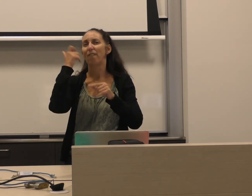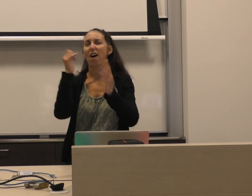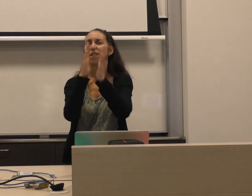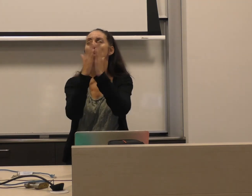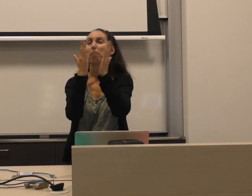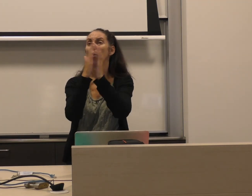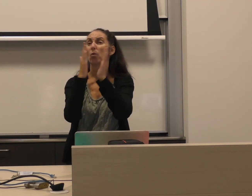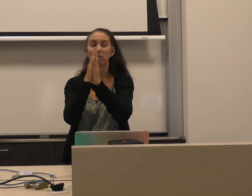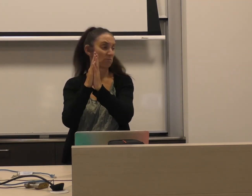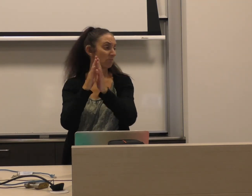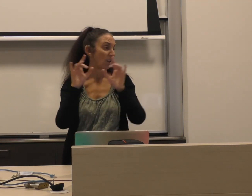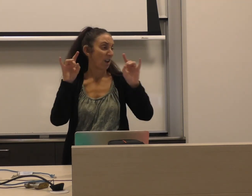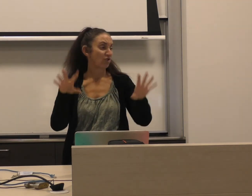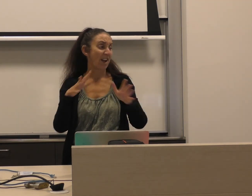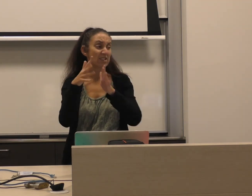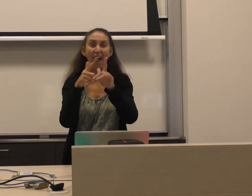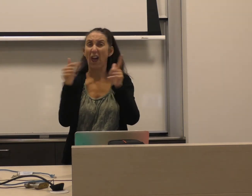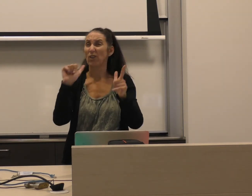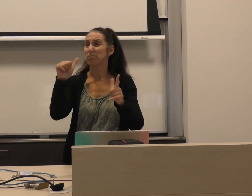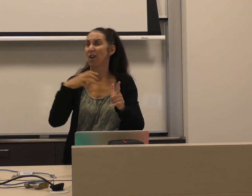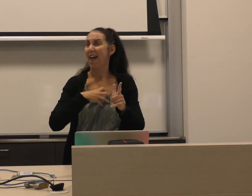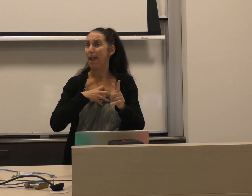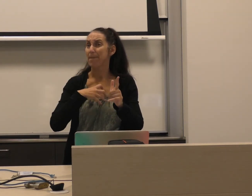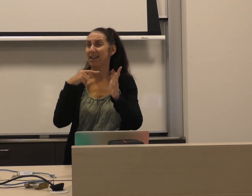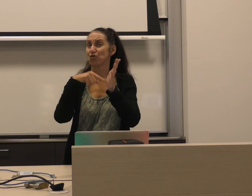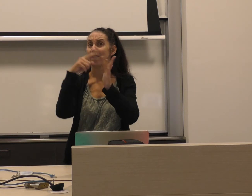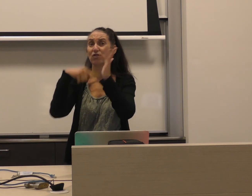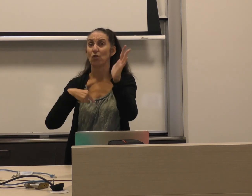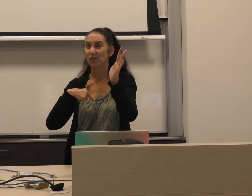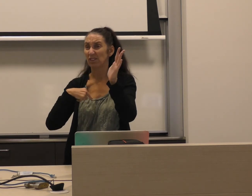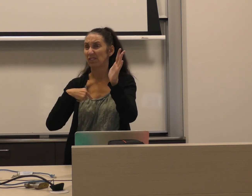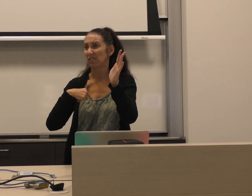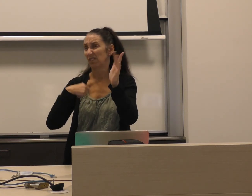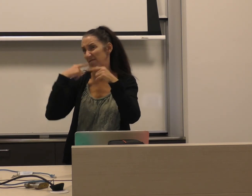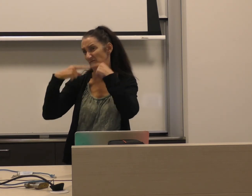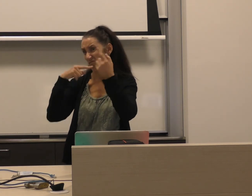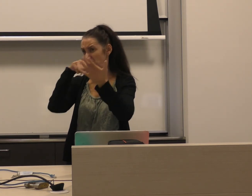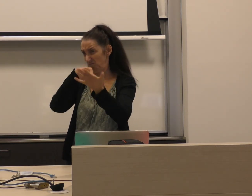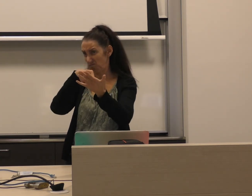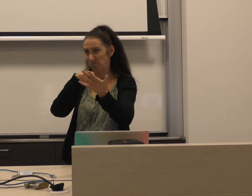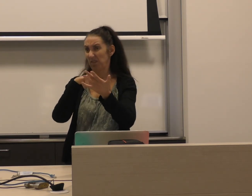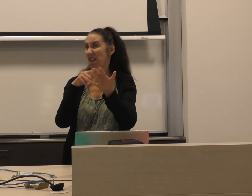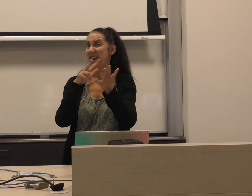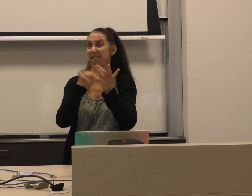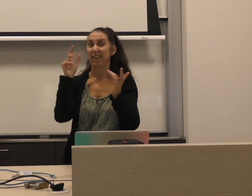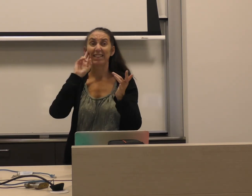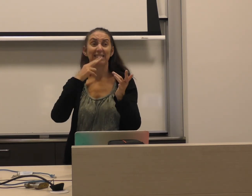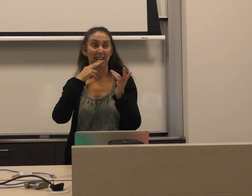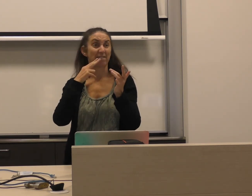More information can be found in the book that we use, that's my reference, the Trevor Johnson